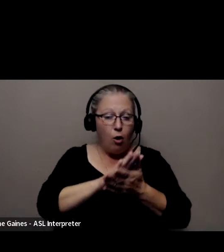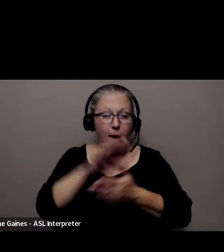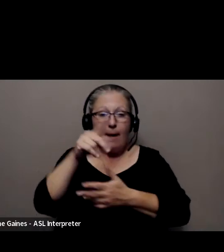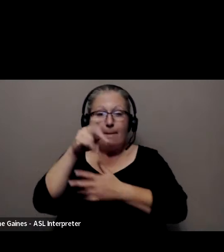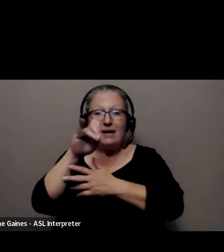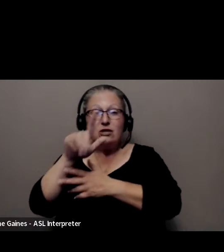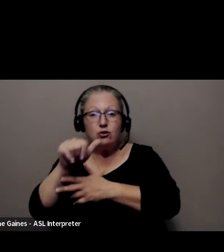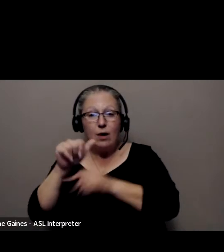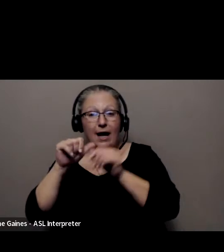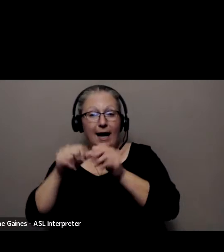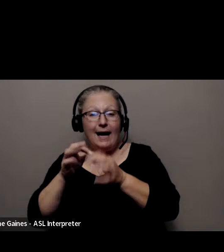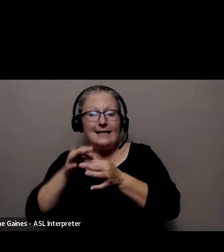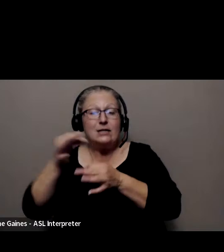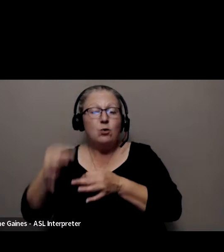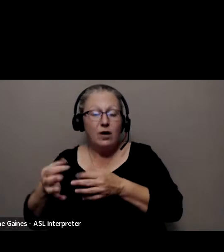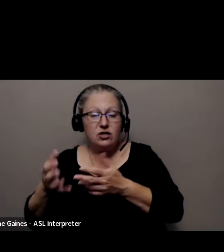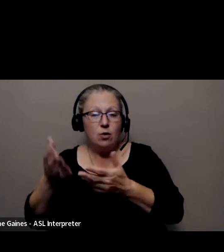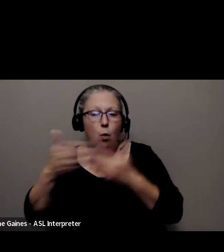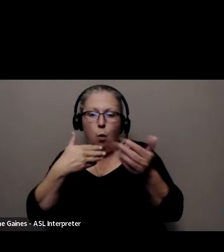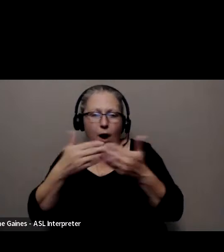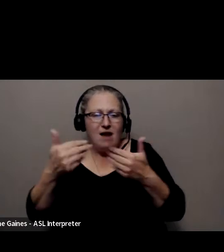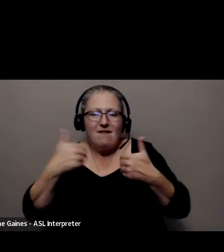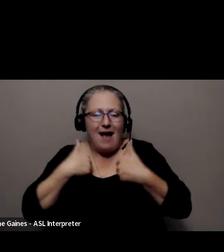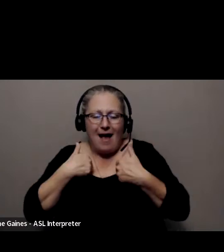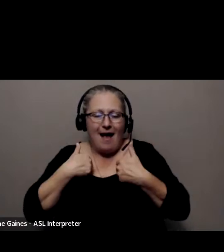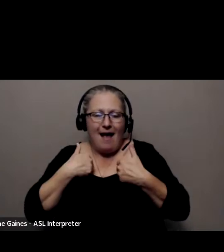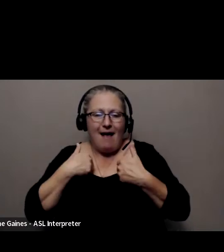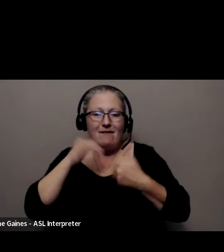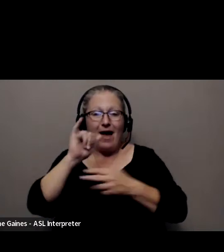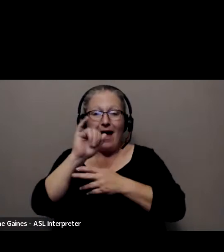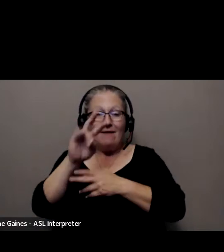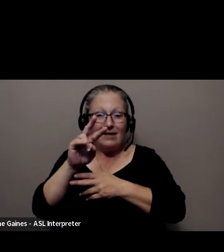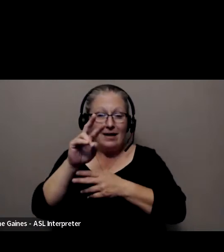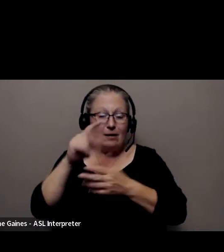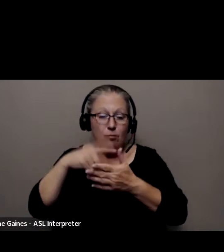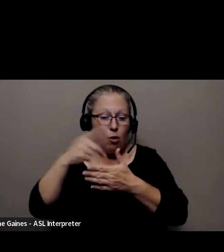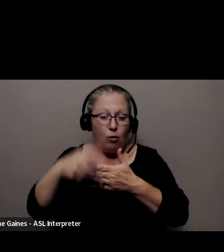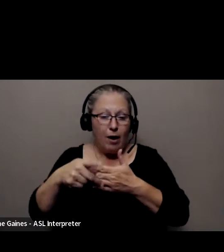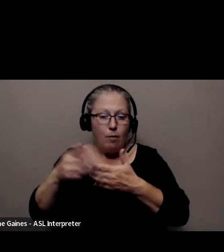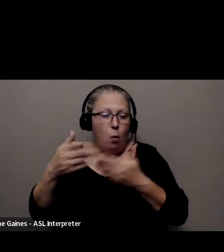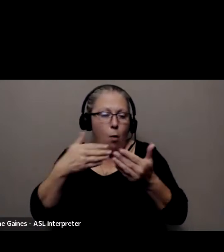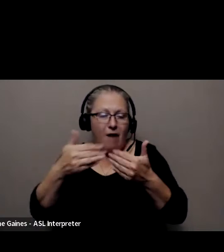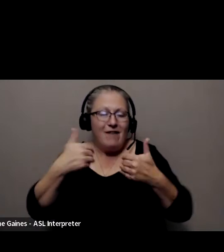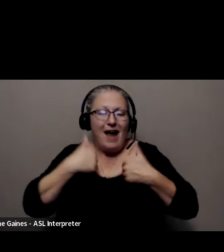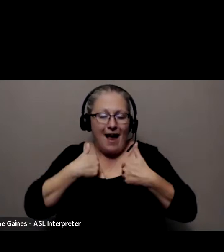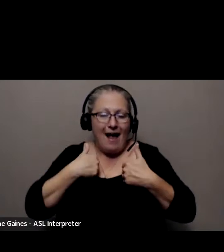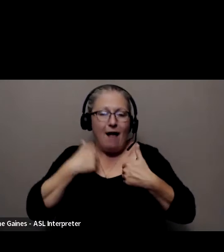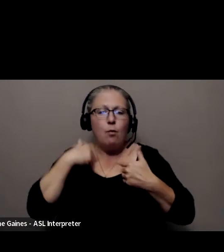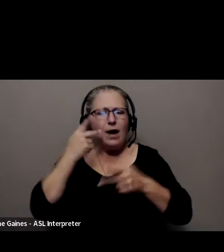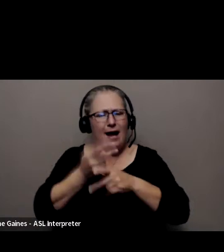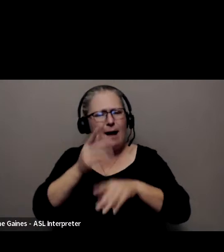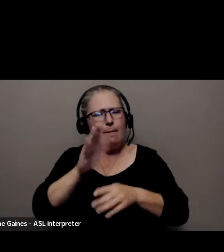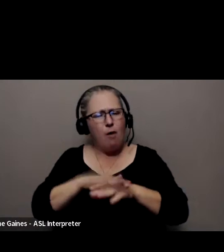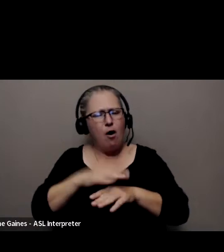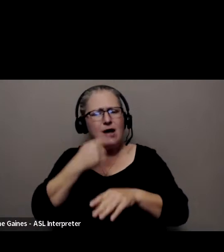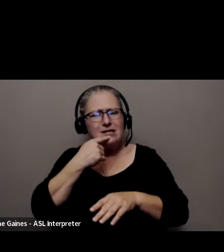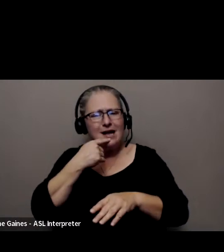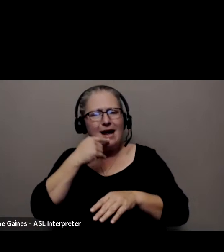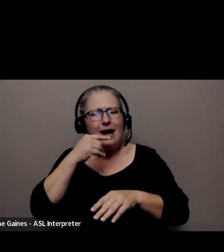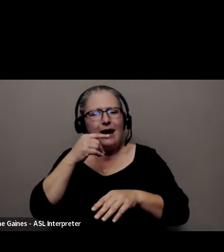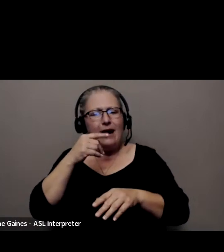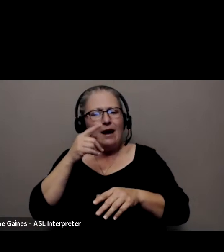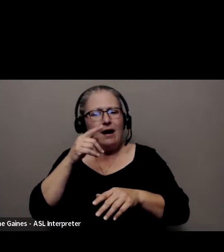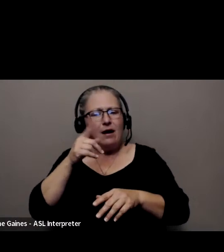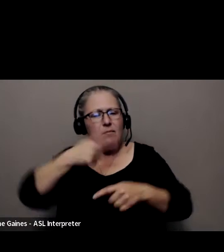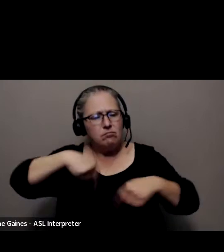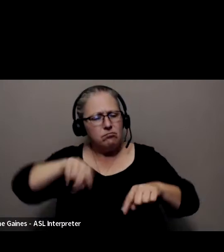peninsula continuation or whatever we have within the IB program or whatever we have. And we kept saying as a board